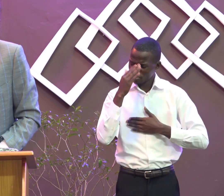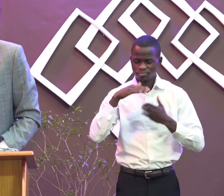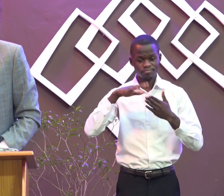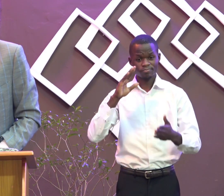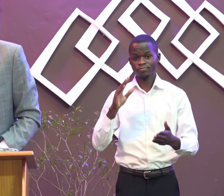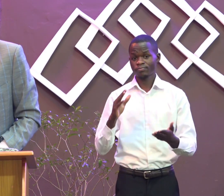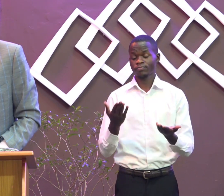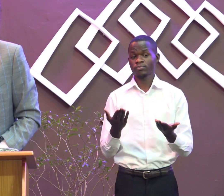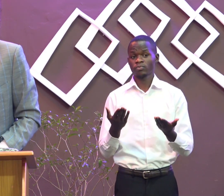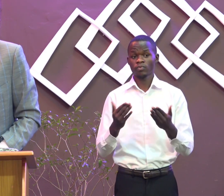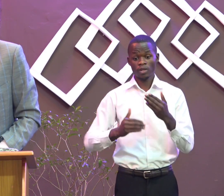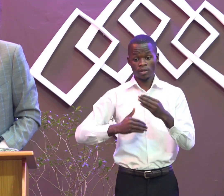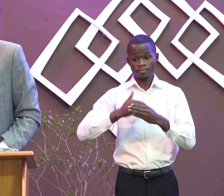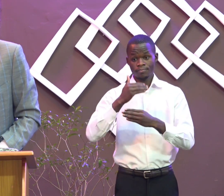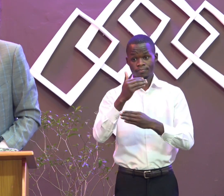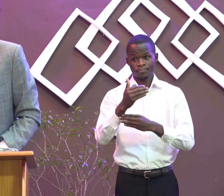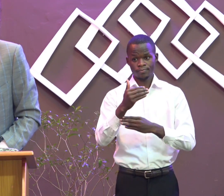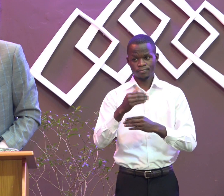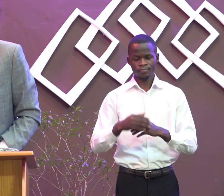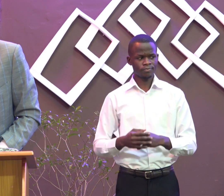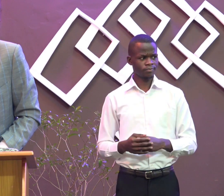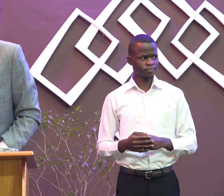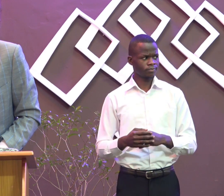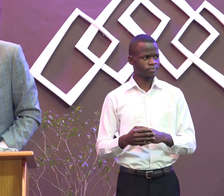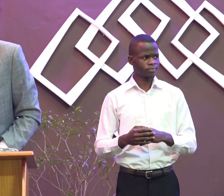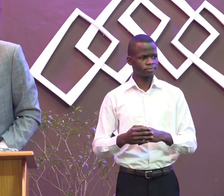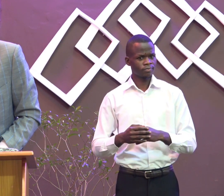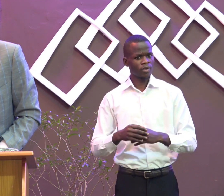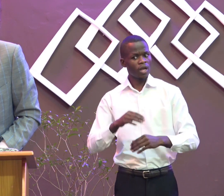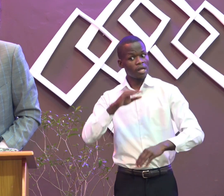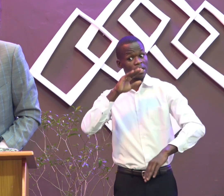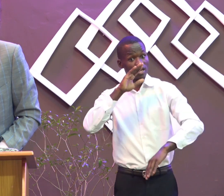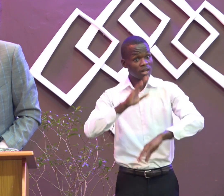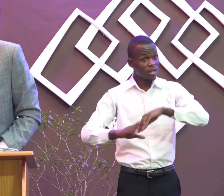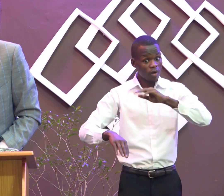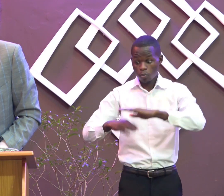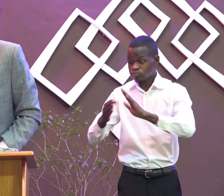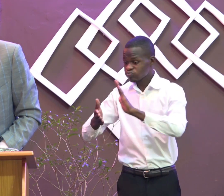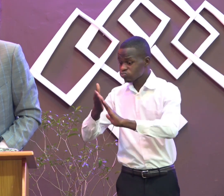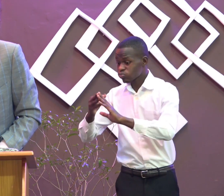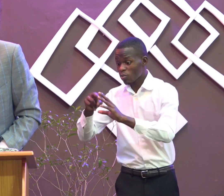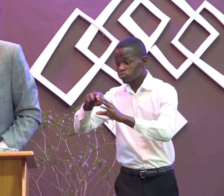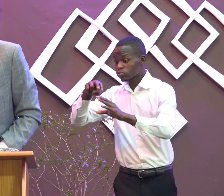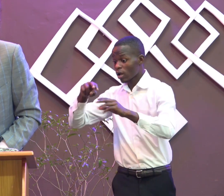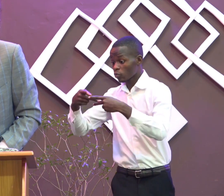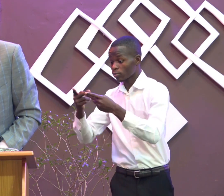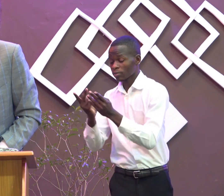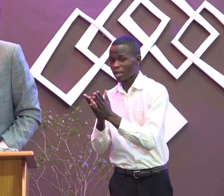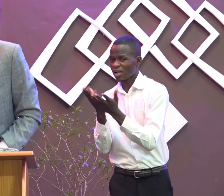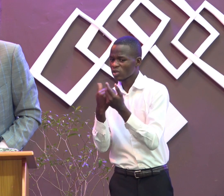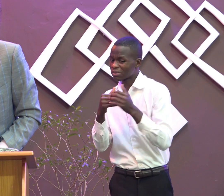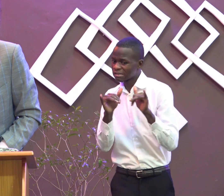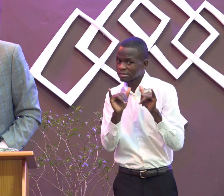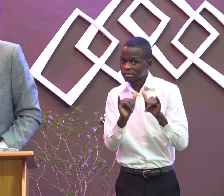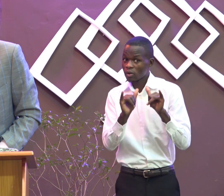them. Onyili orudako. Then the next toyangu irizanga kuva wali tolemeranga ku kigambe